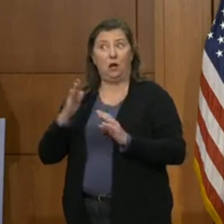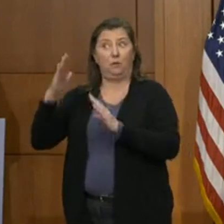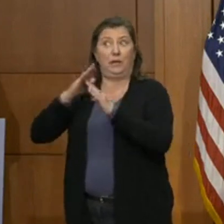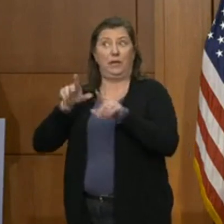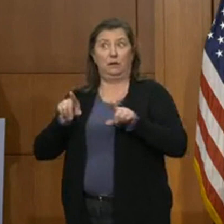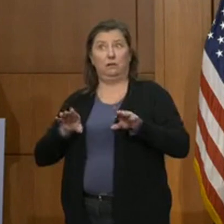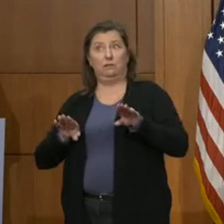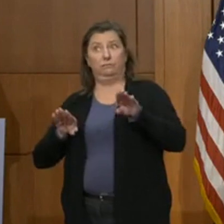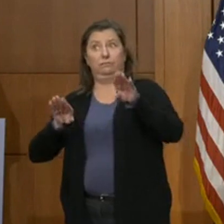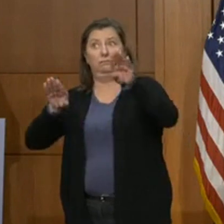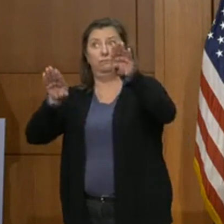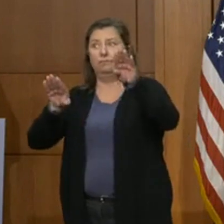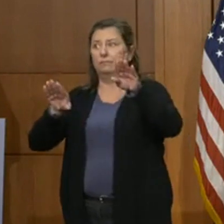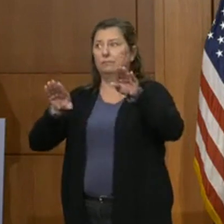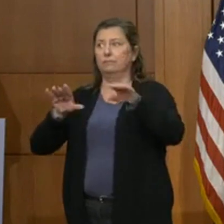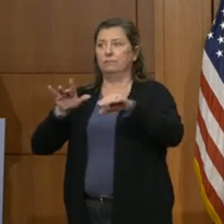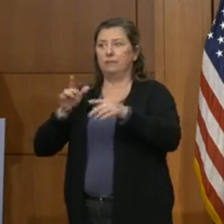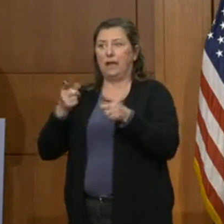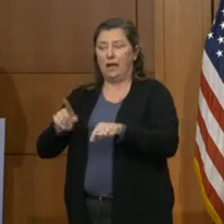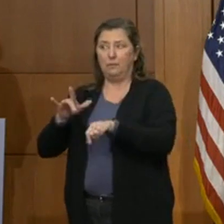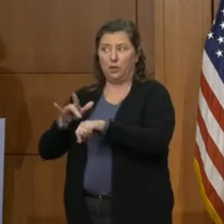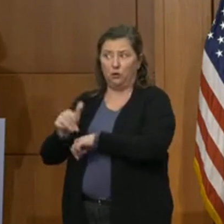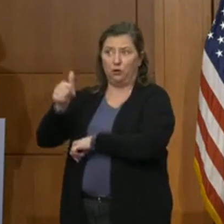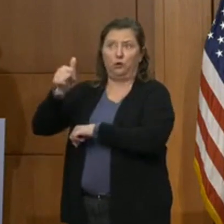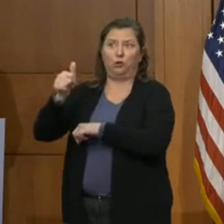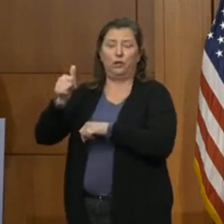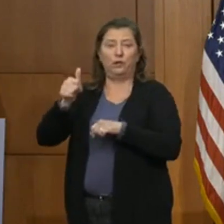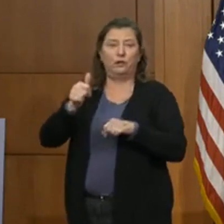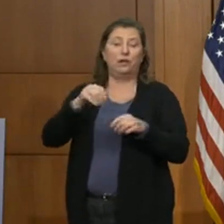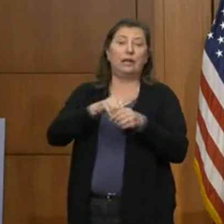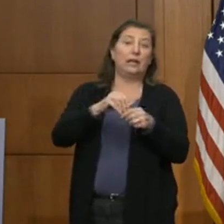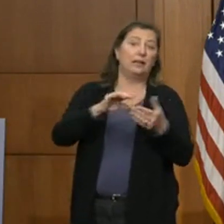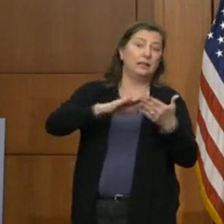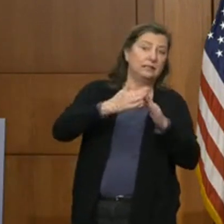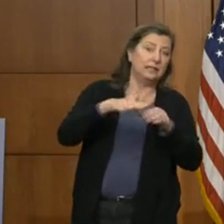trajectory, occurring earlier in urban areas and later in rural areas?